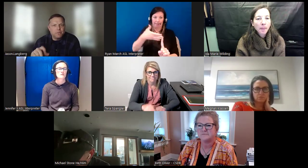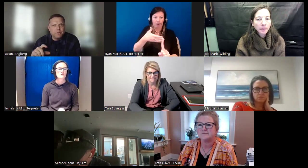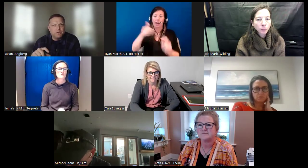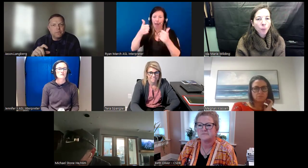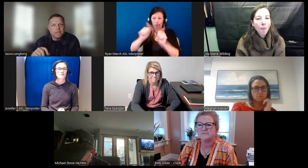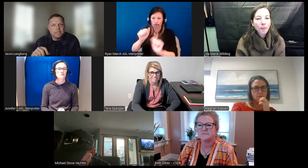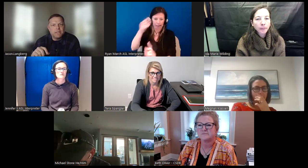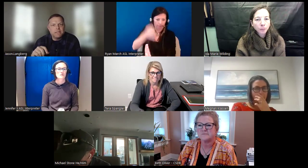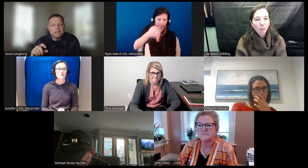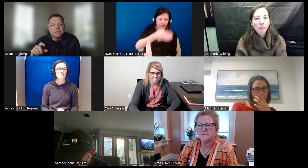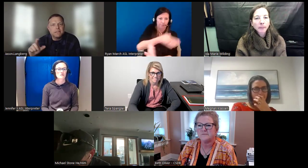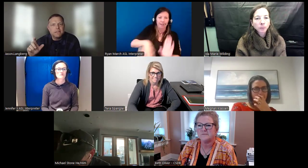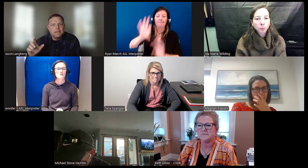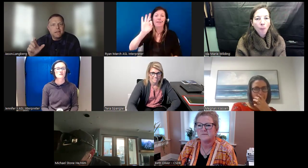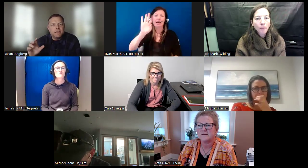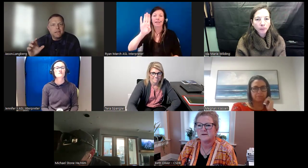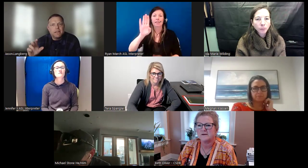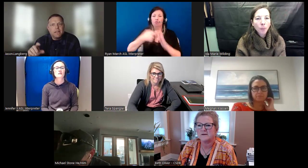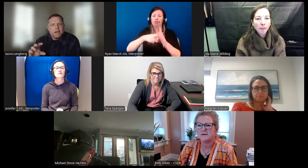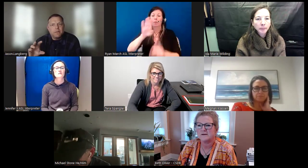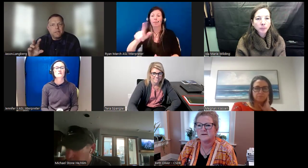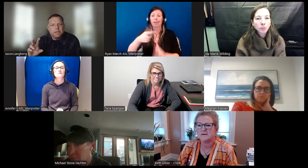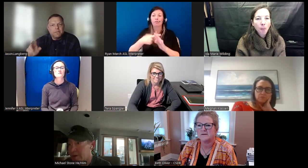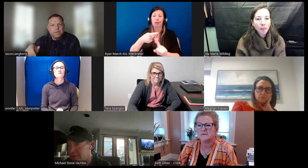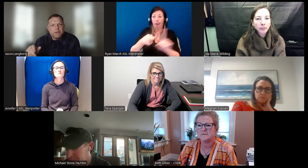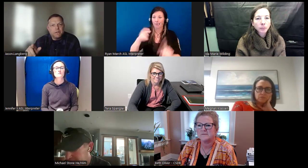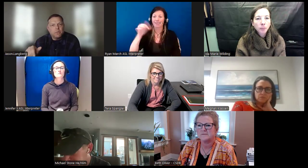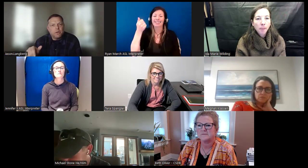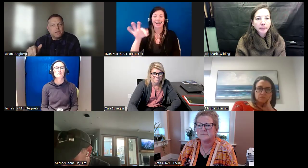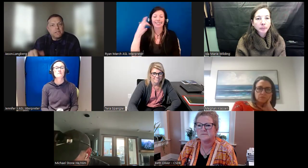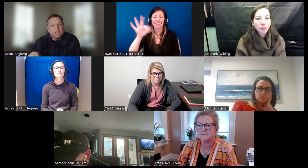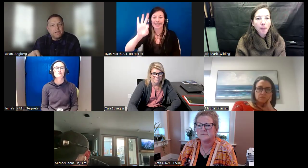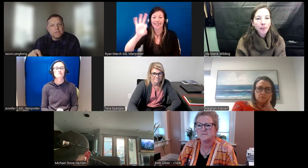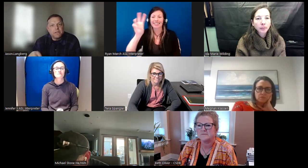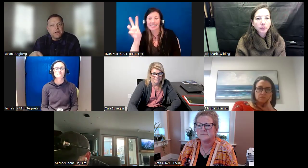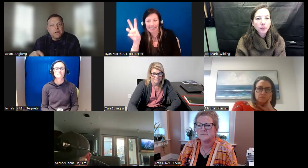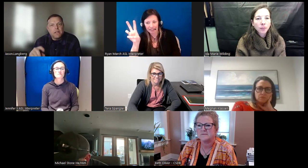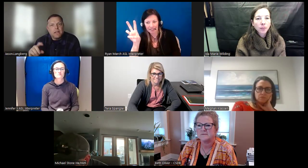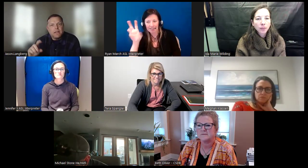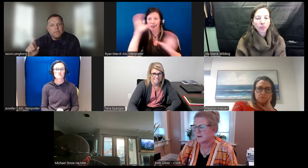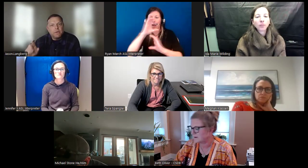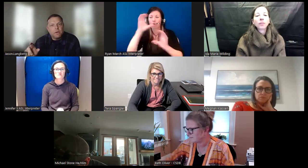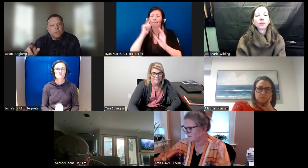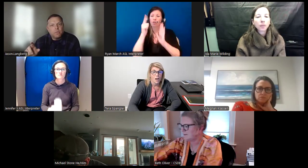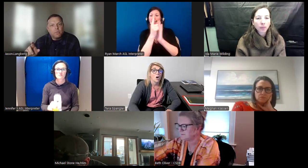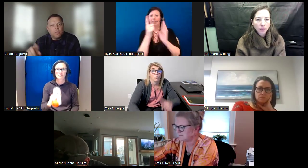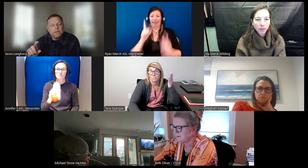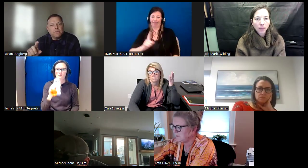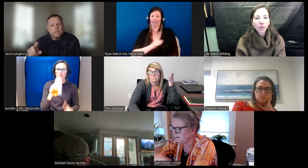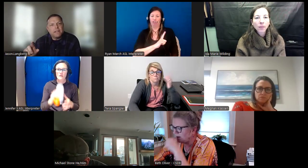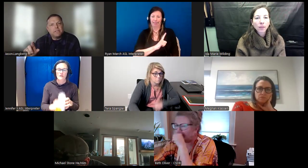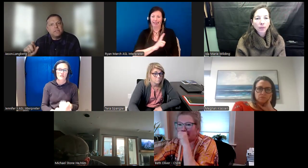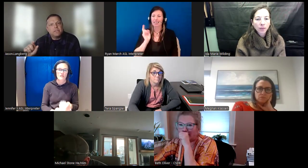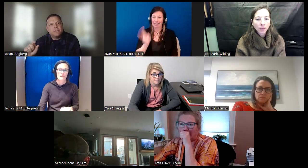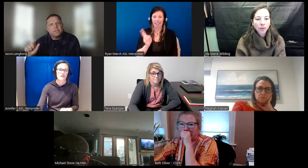original bill from 1996, I think, and figure out a little more of the legislative history there. I think if we were to want